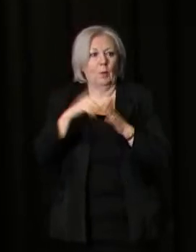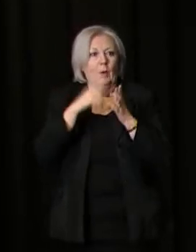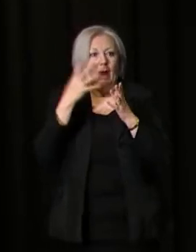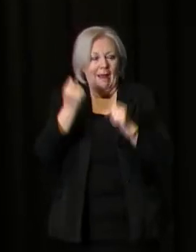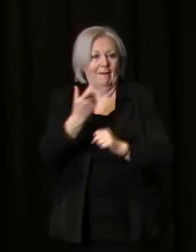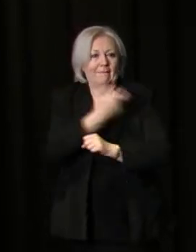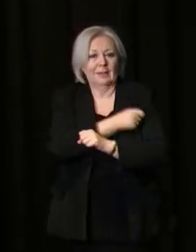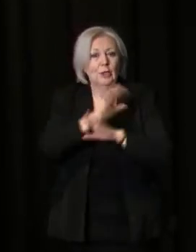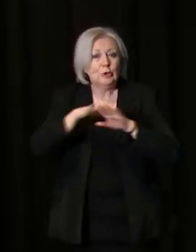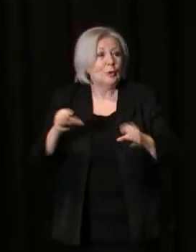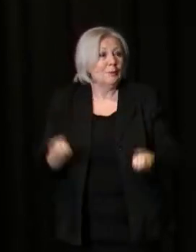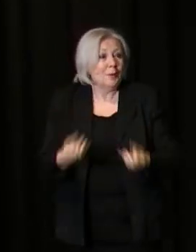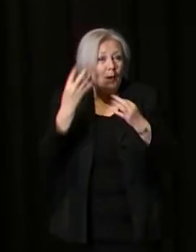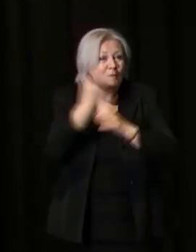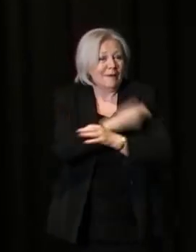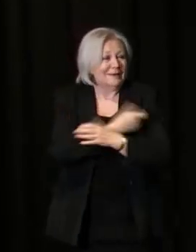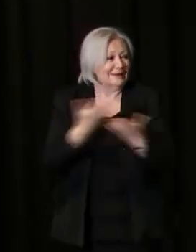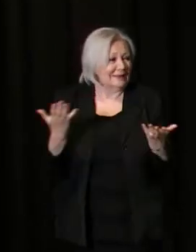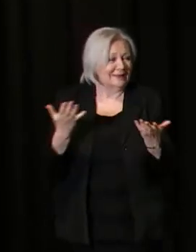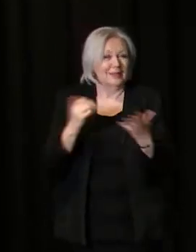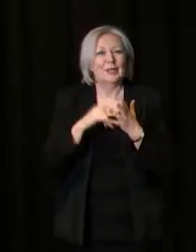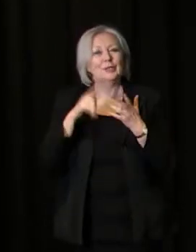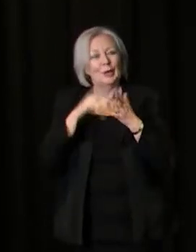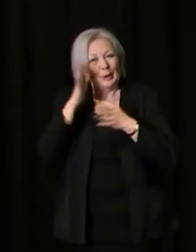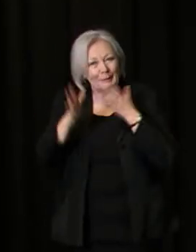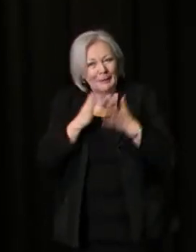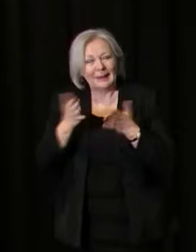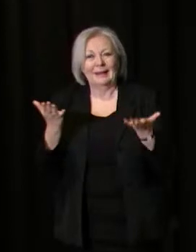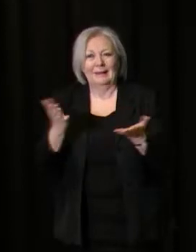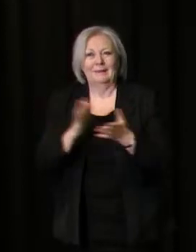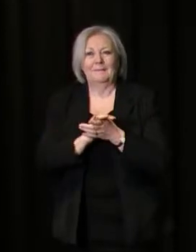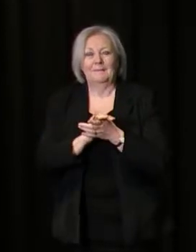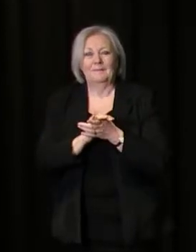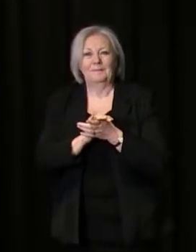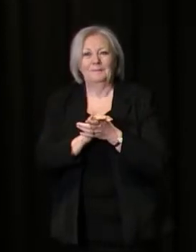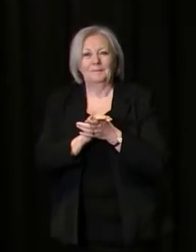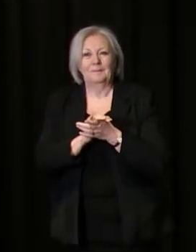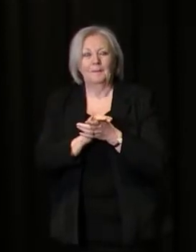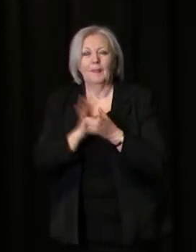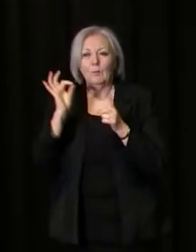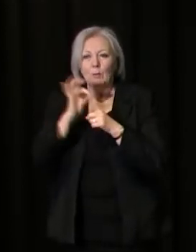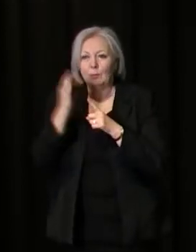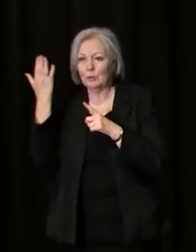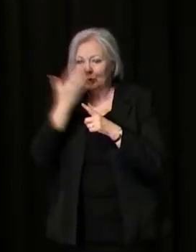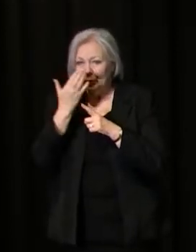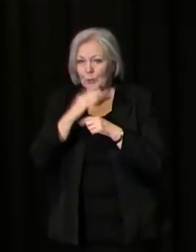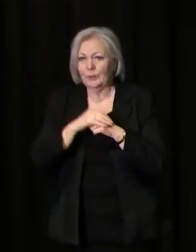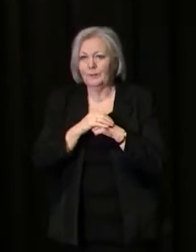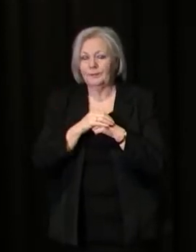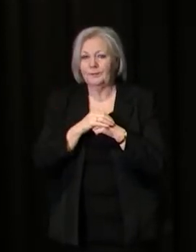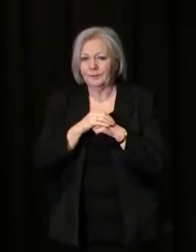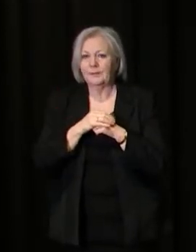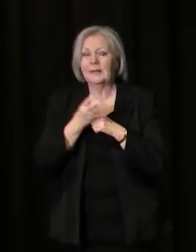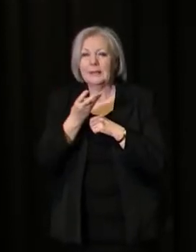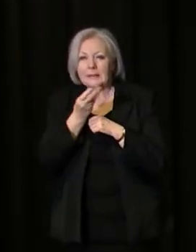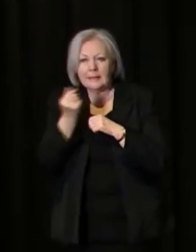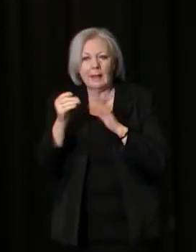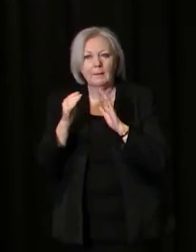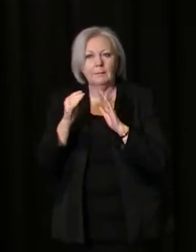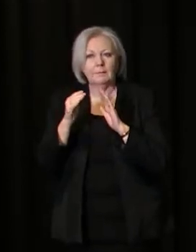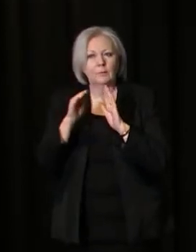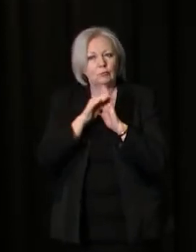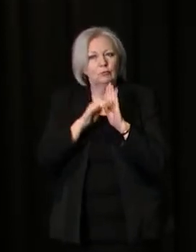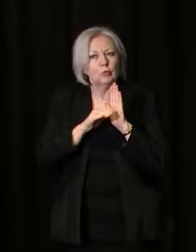90% vaccinated because there's no vaccine for them. So there will still be in, particularly in primary schools, there will still be some rules that